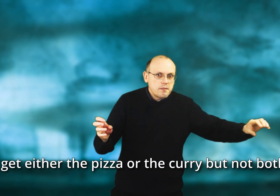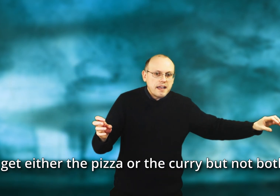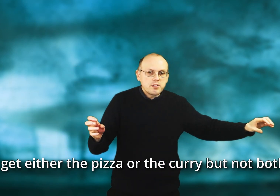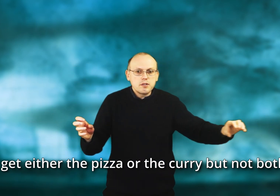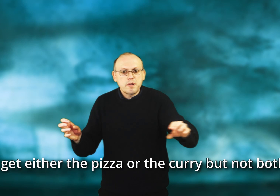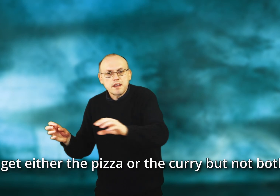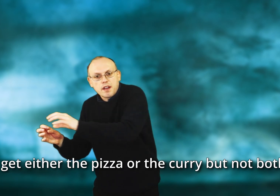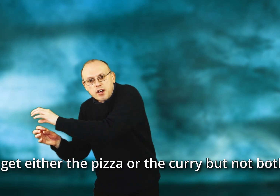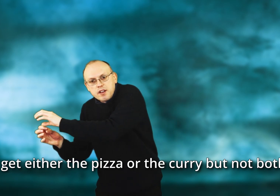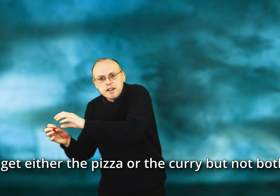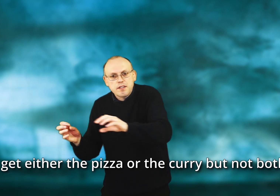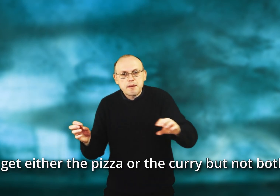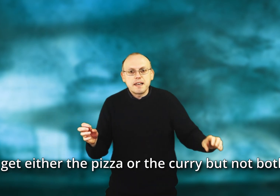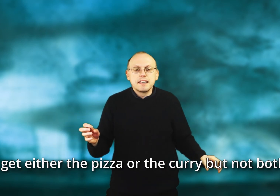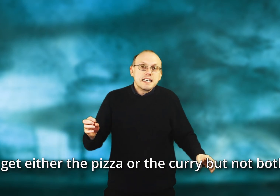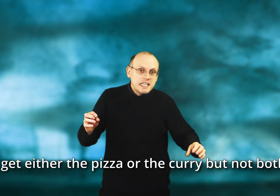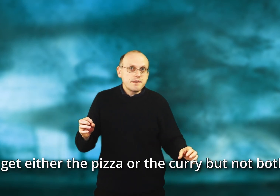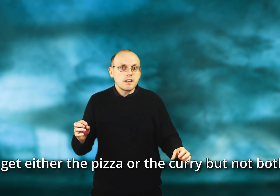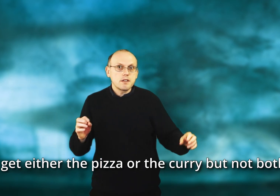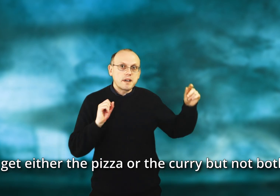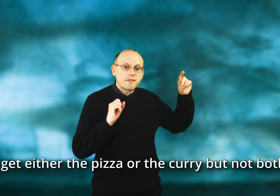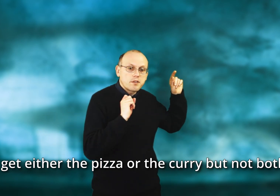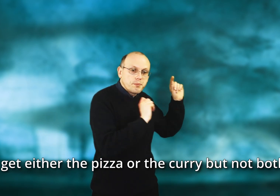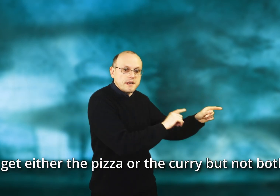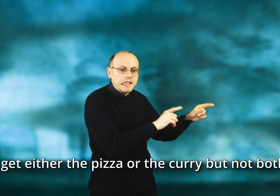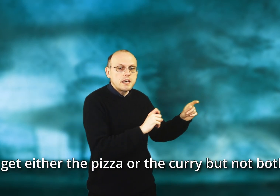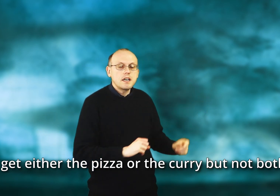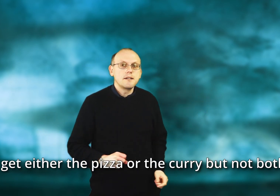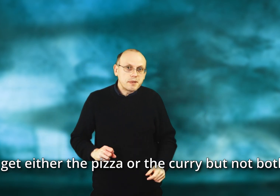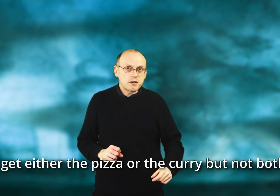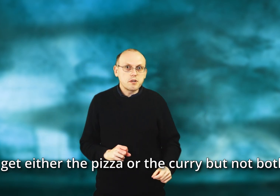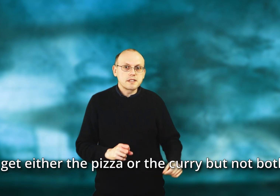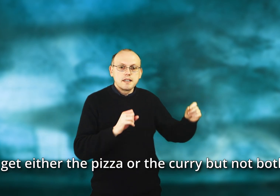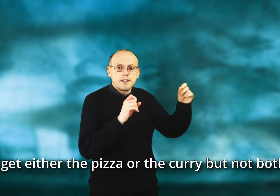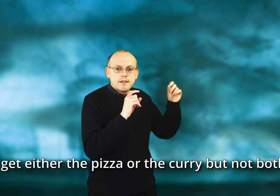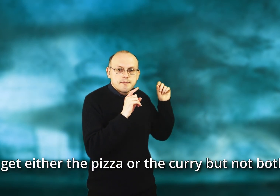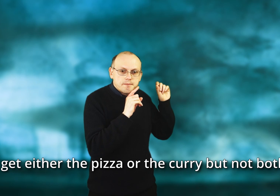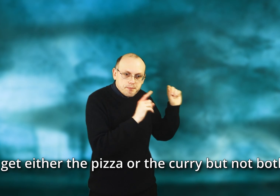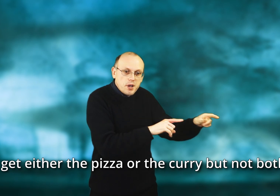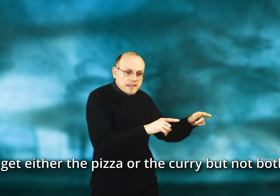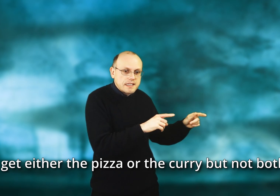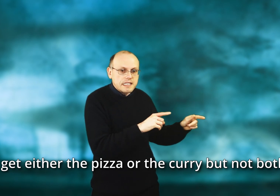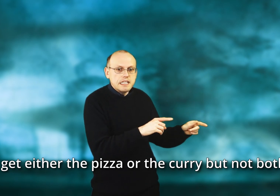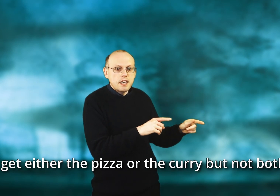at all with any of them. Even when I've got but here, because but here,